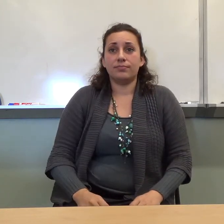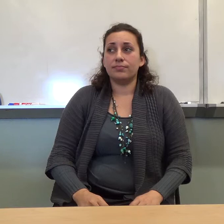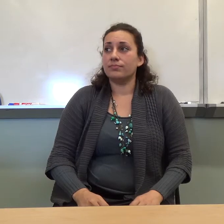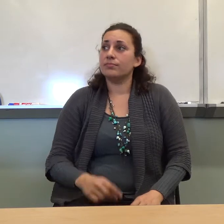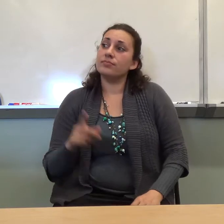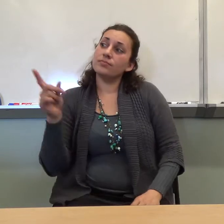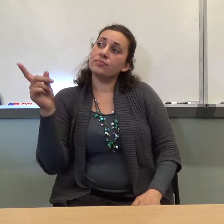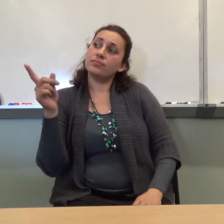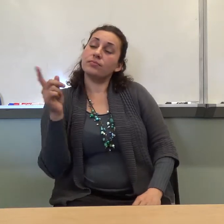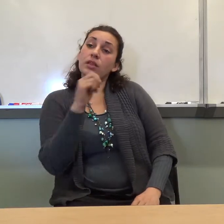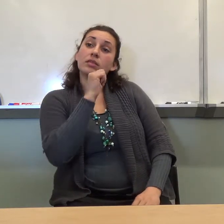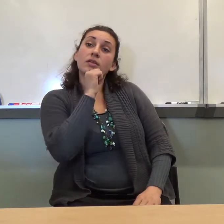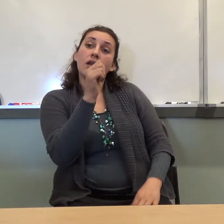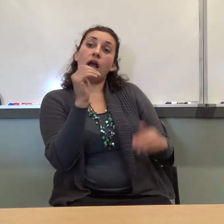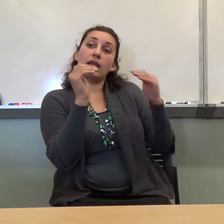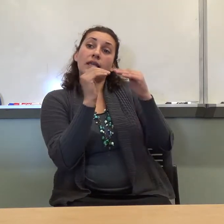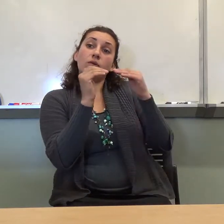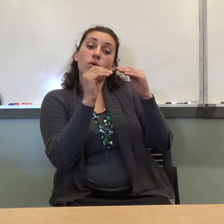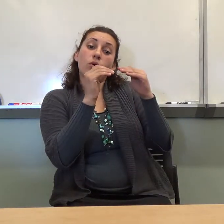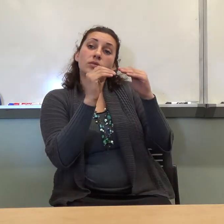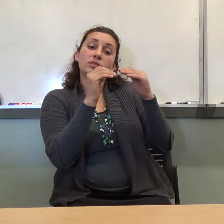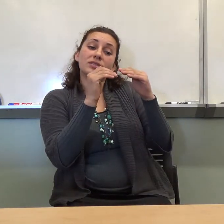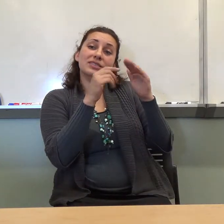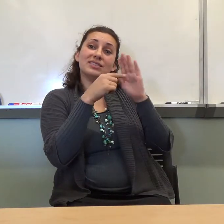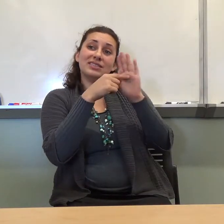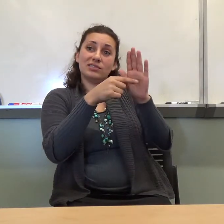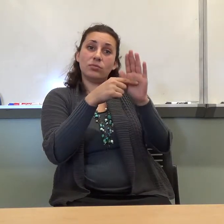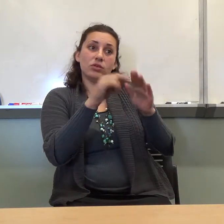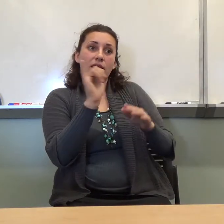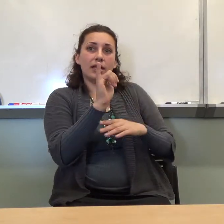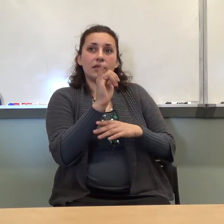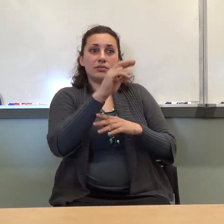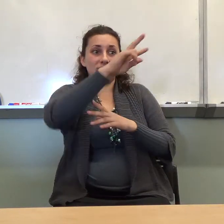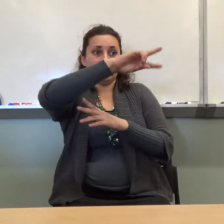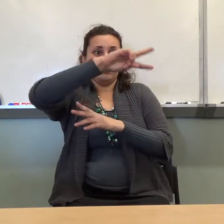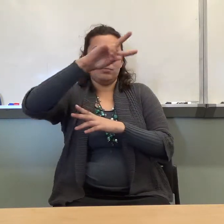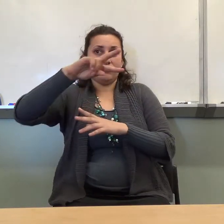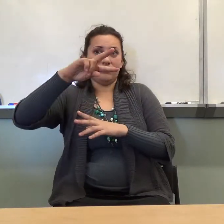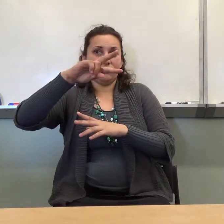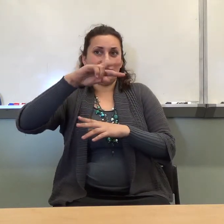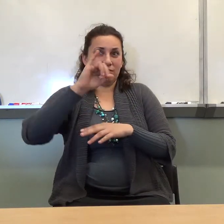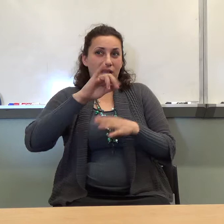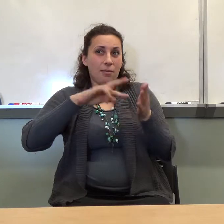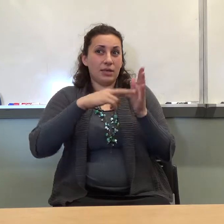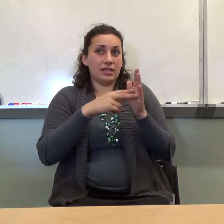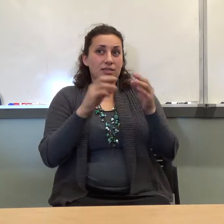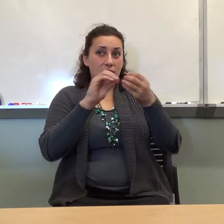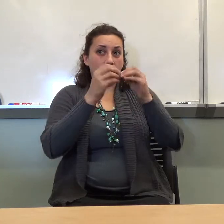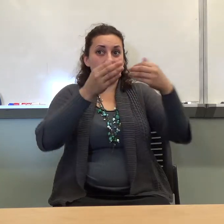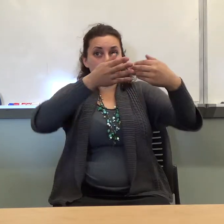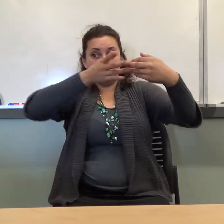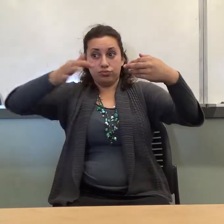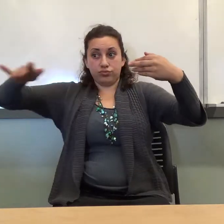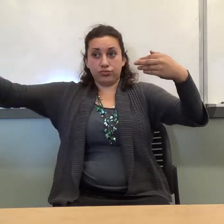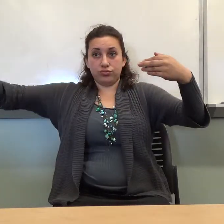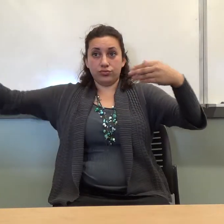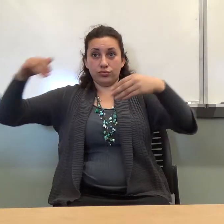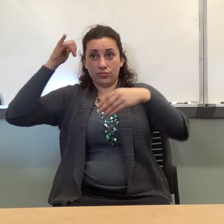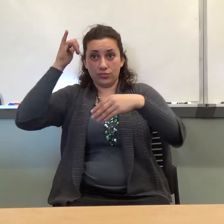not equal signs because it, because you're telling it goes out further, that the digits go out further. No, I'm using the wavy equal